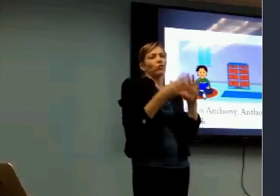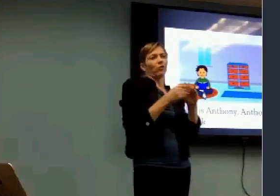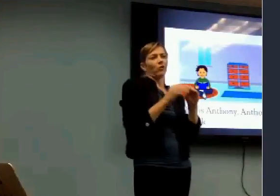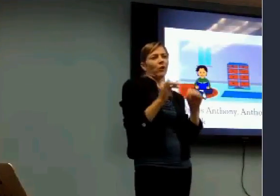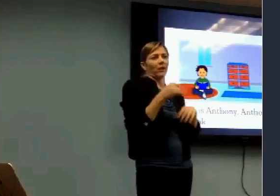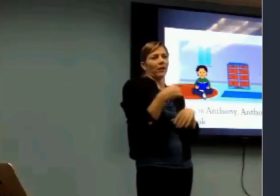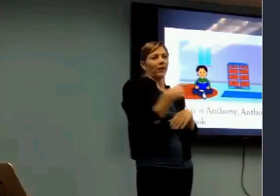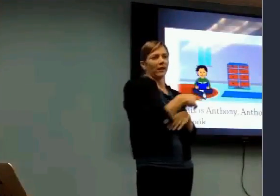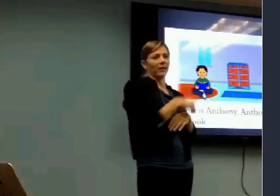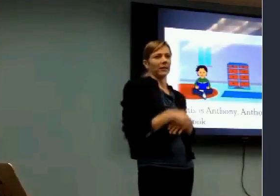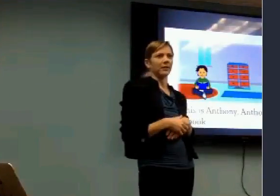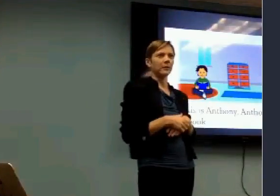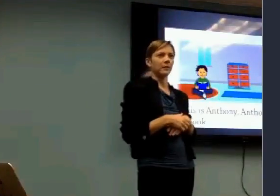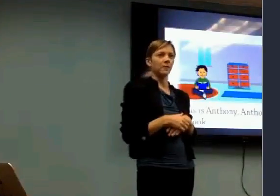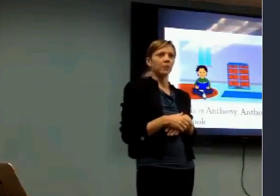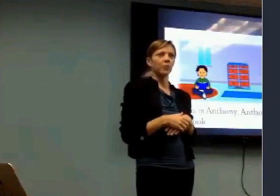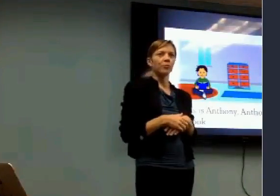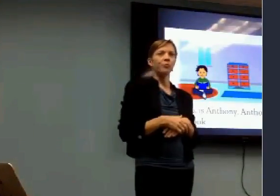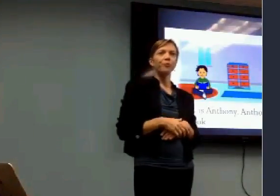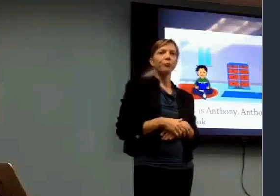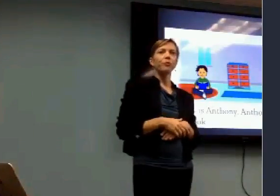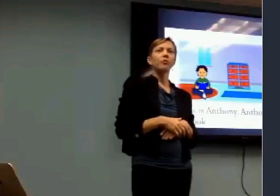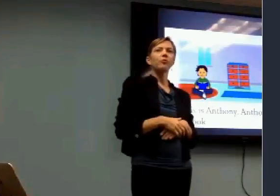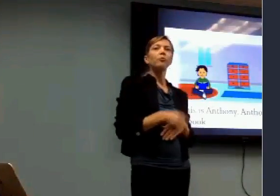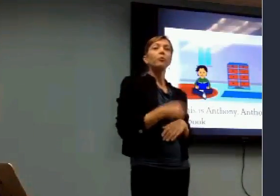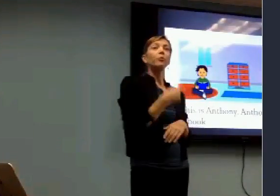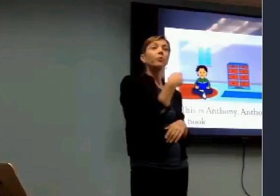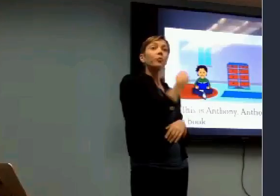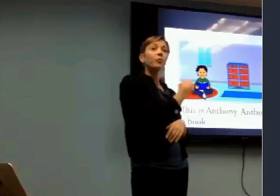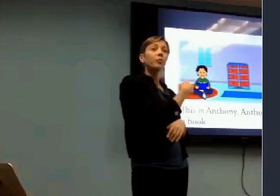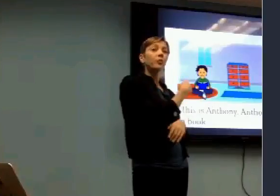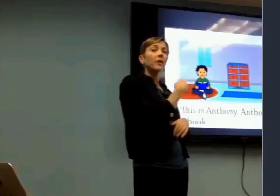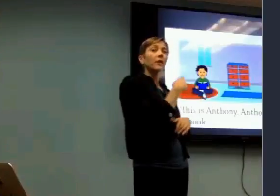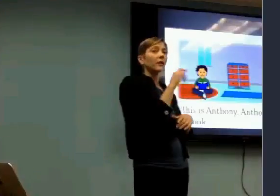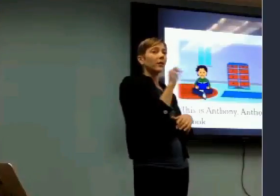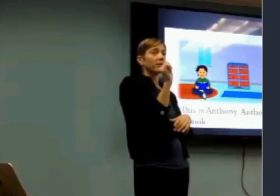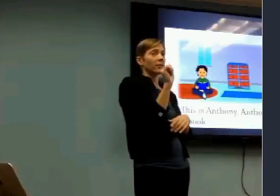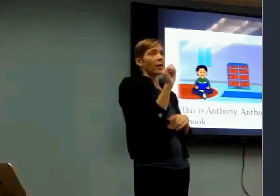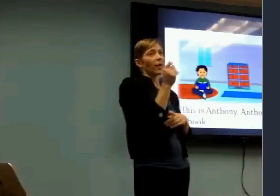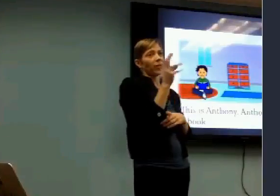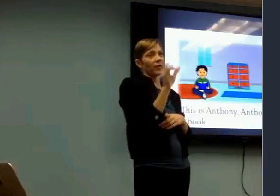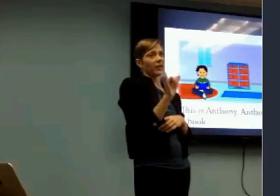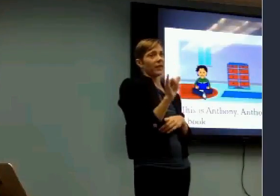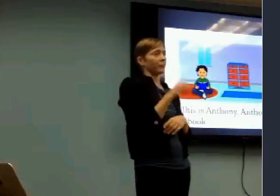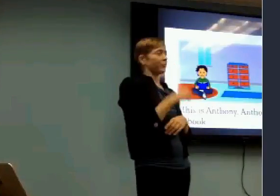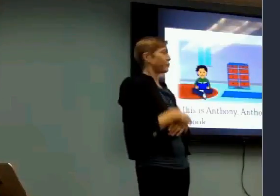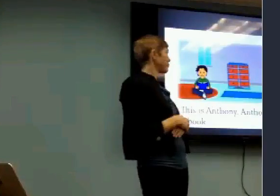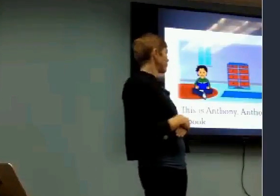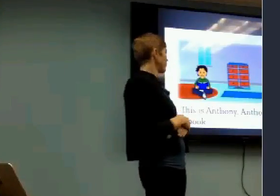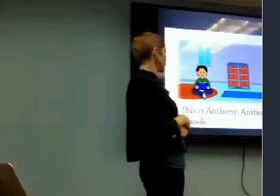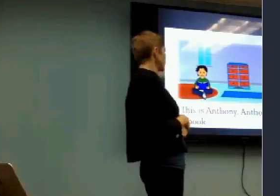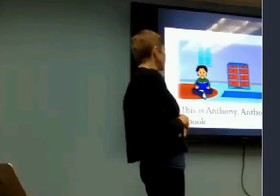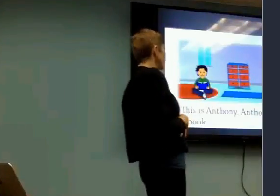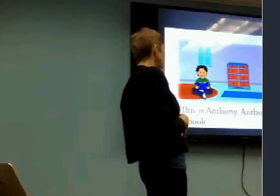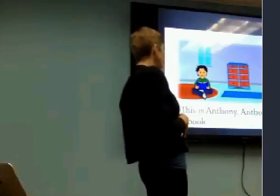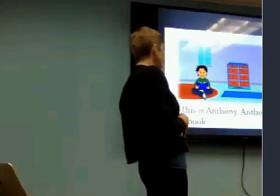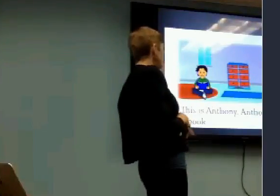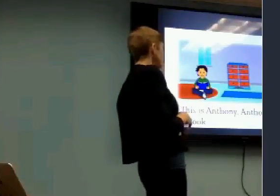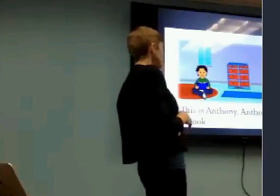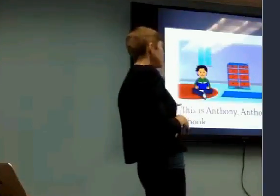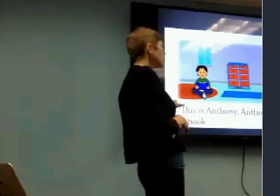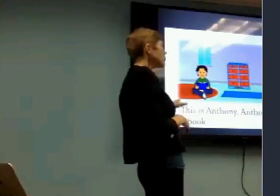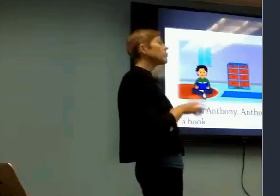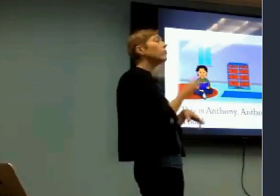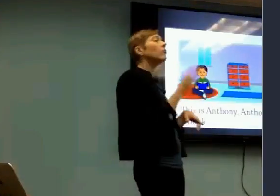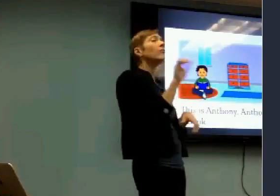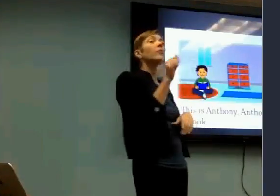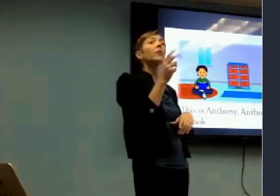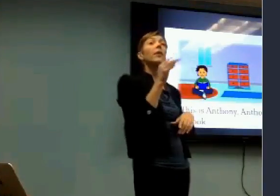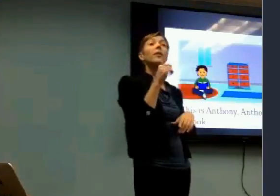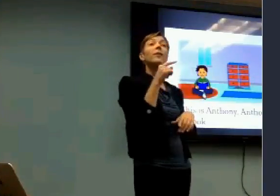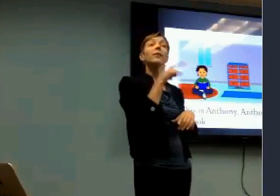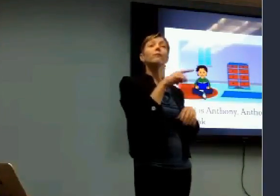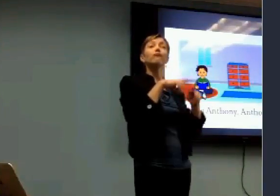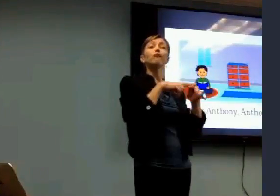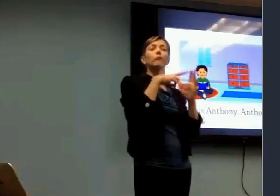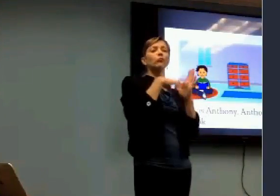So a researcher will give a child this task, a story. They'll say, this is Anthony.